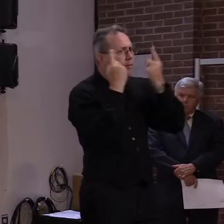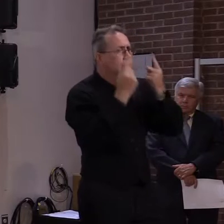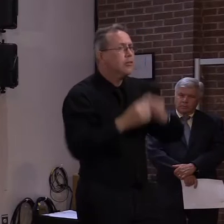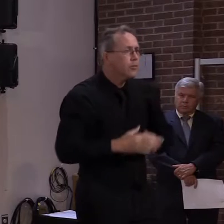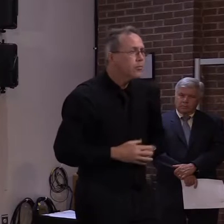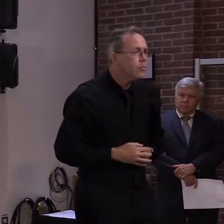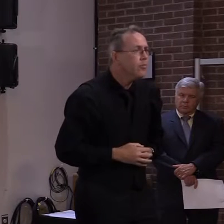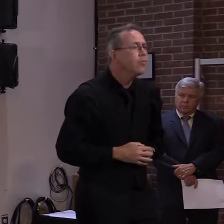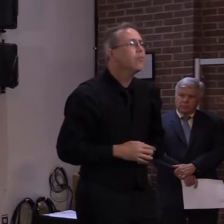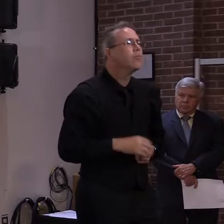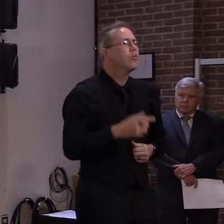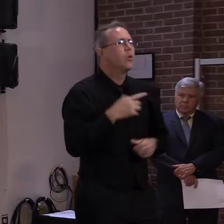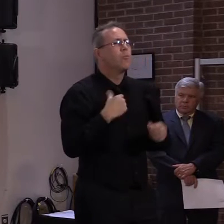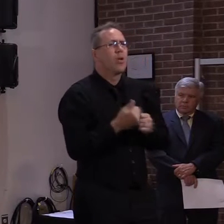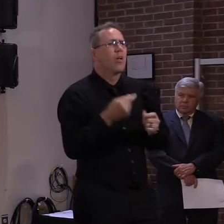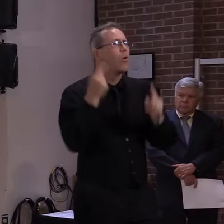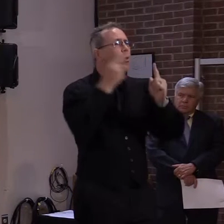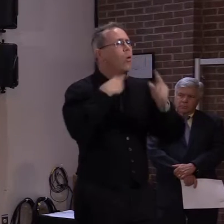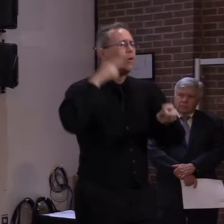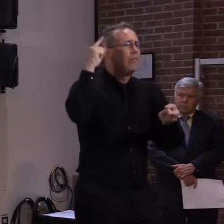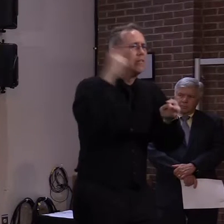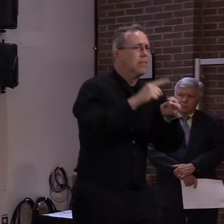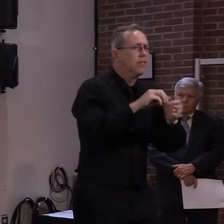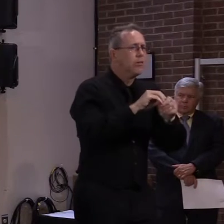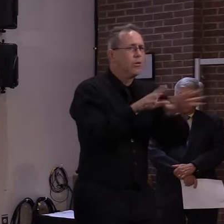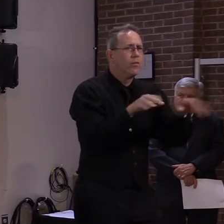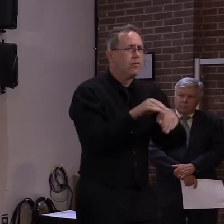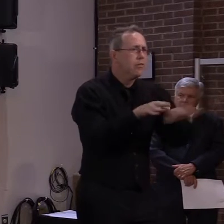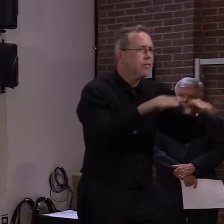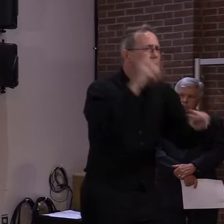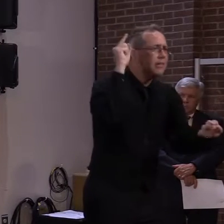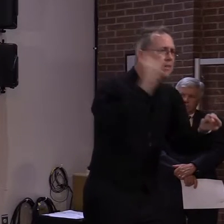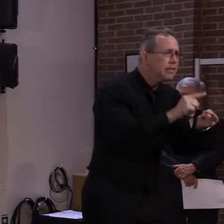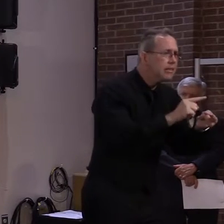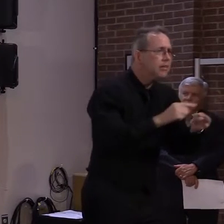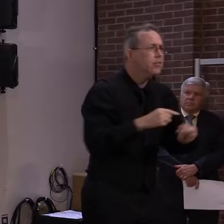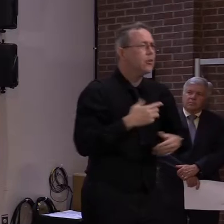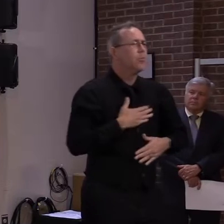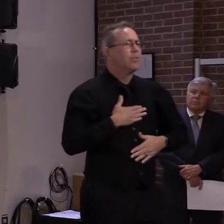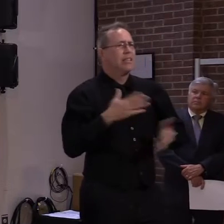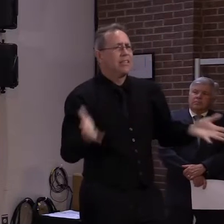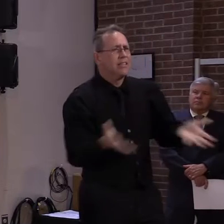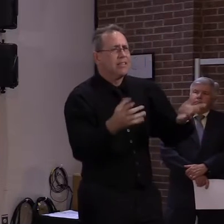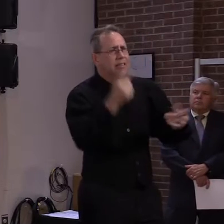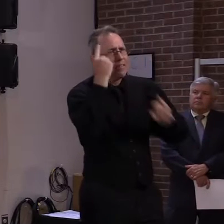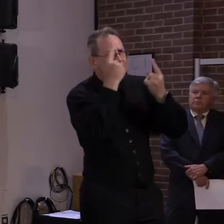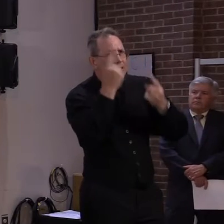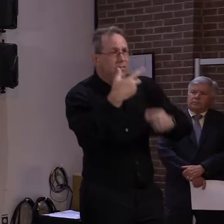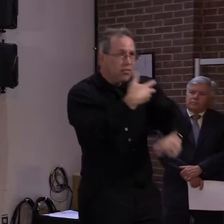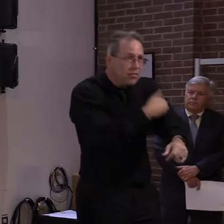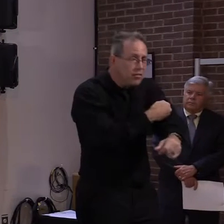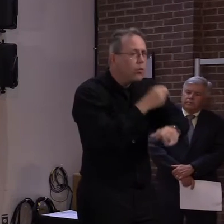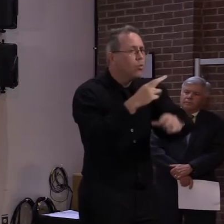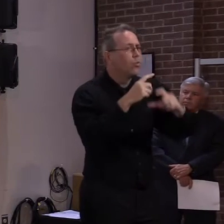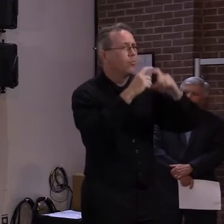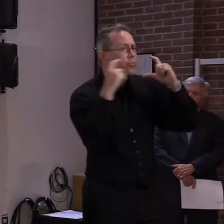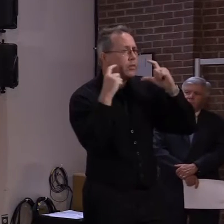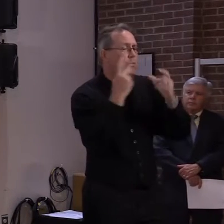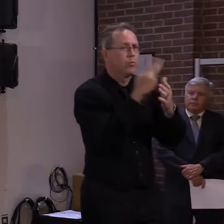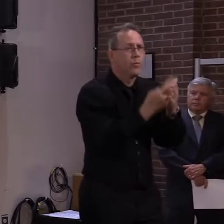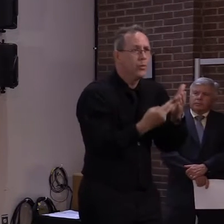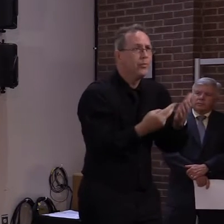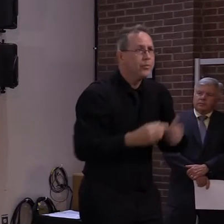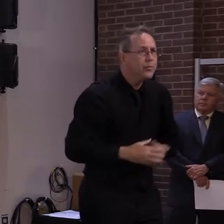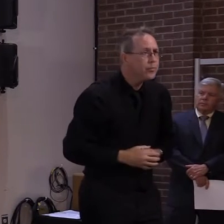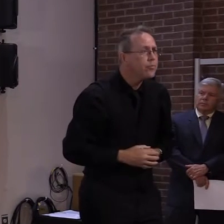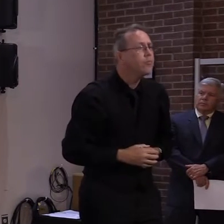backward. Get a vaccine today, and if you have concerns, talk to a trusted medical professional,